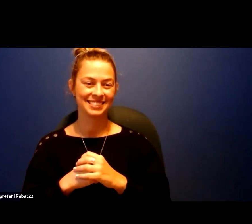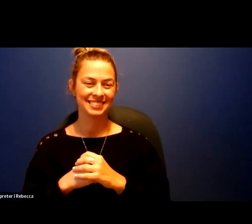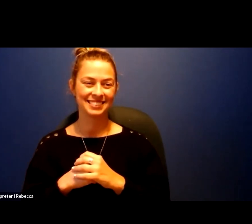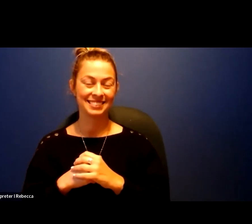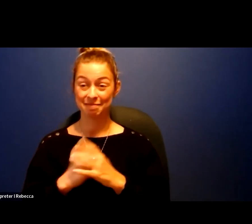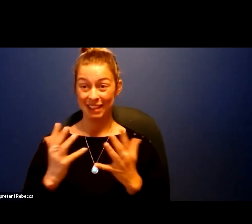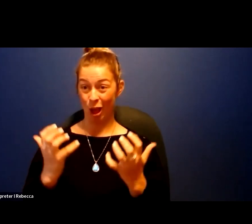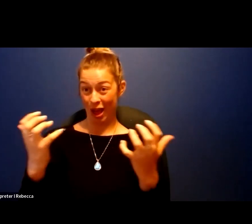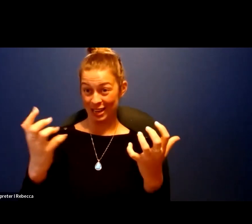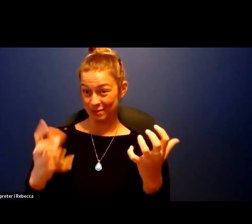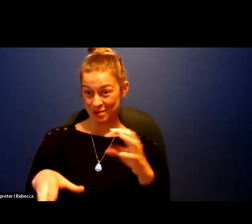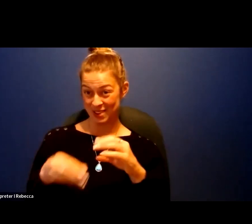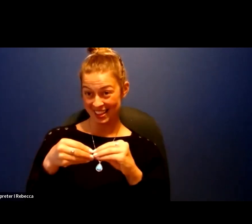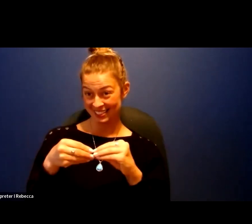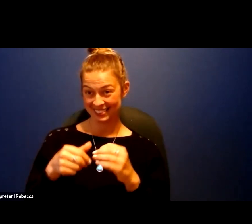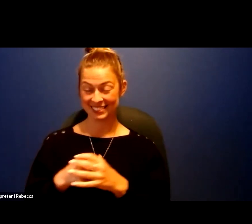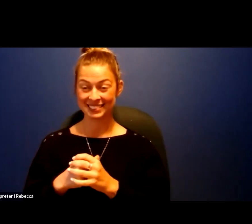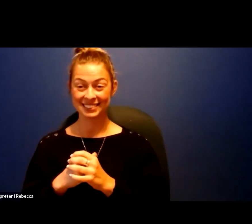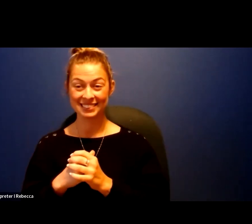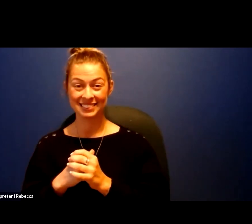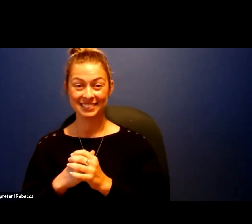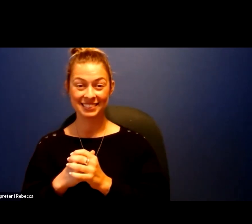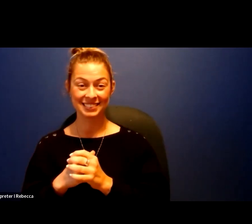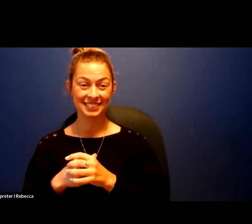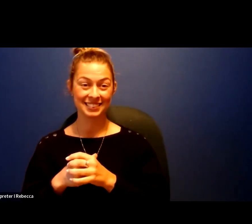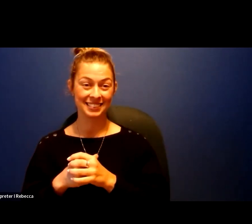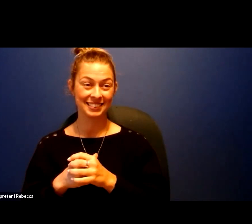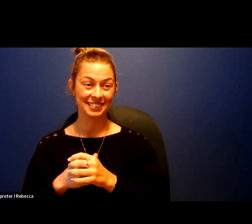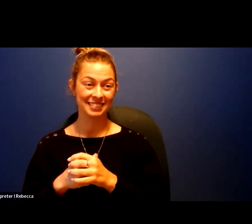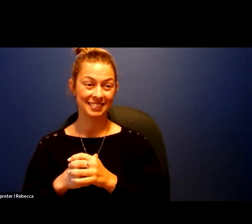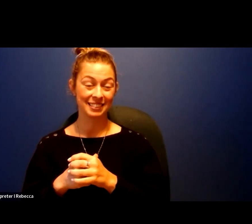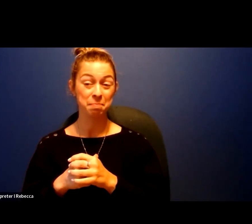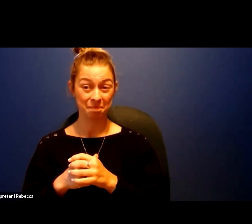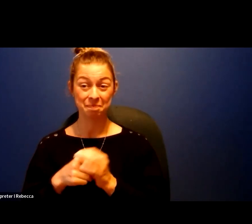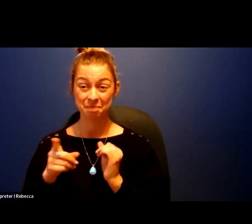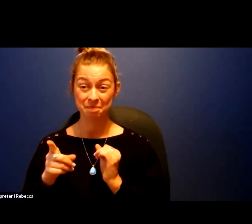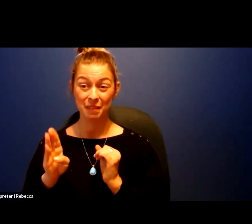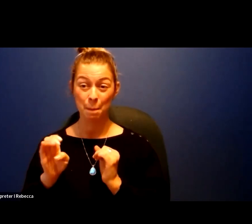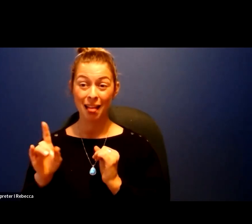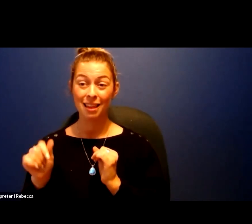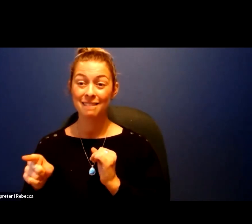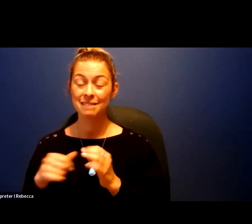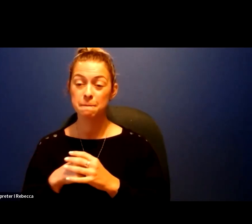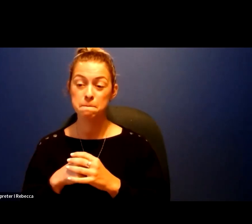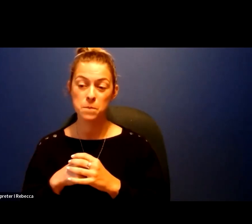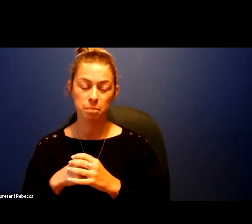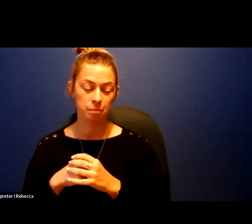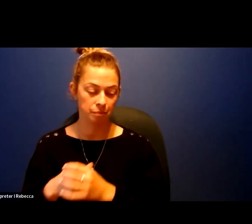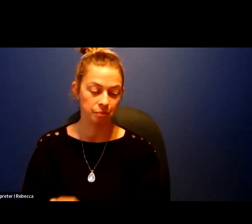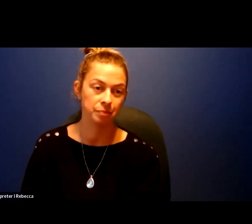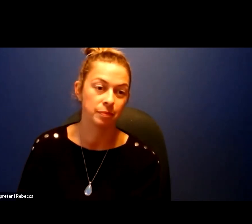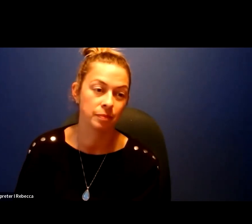Anyone in the audience? Yeah, want to add something? Oh, yes, over here. Bella, we'll start with you.